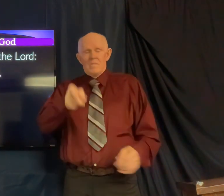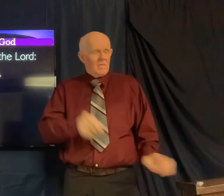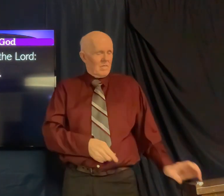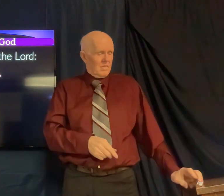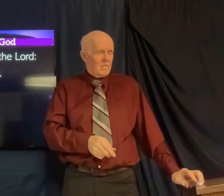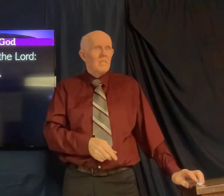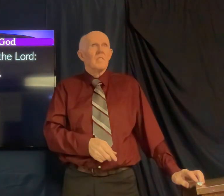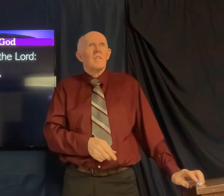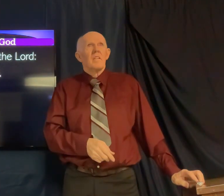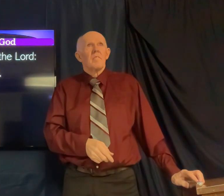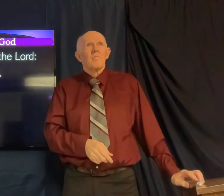The Lord never fails you.